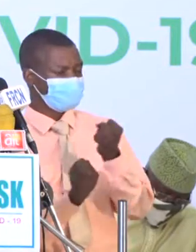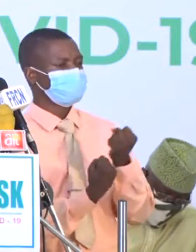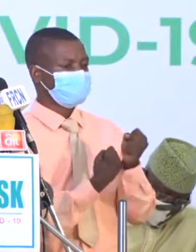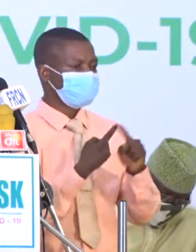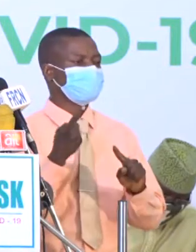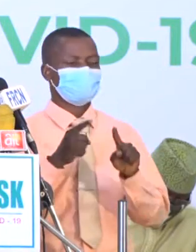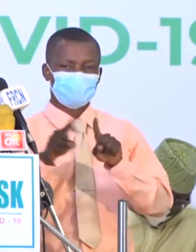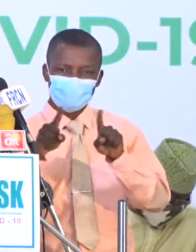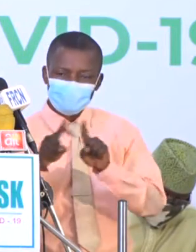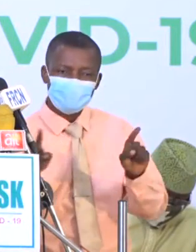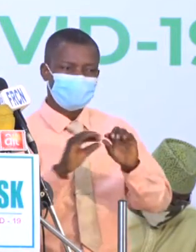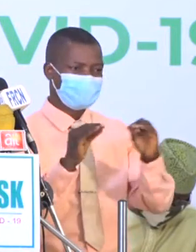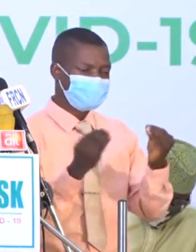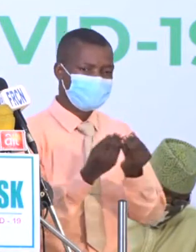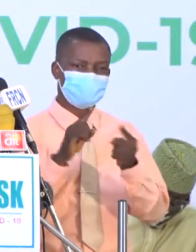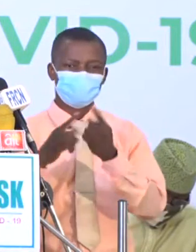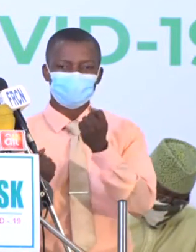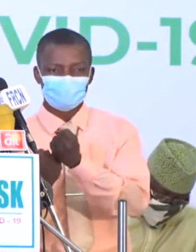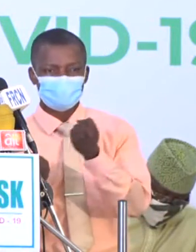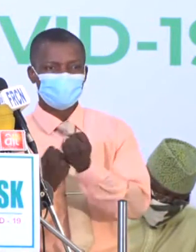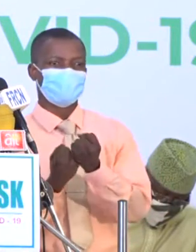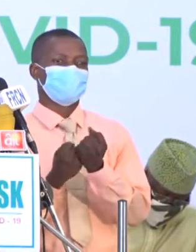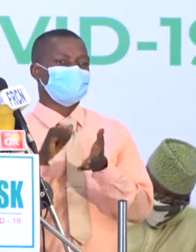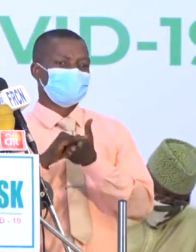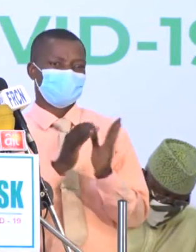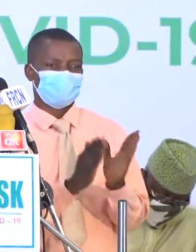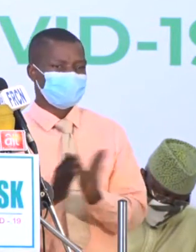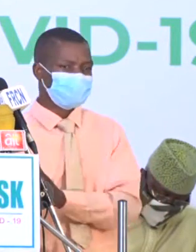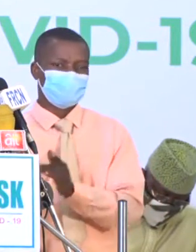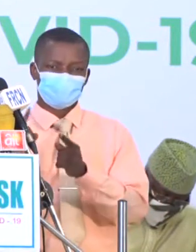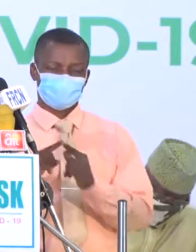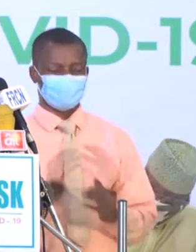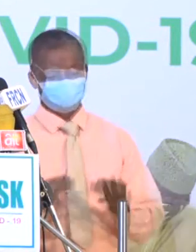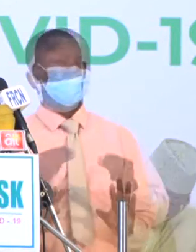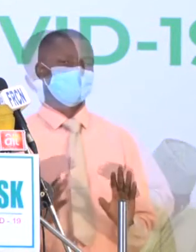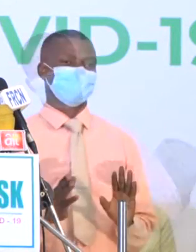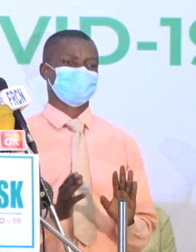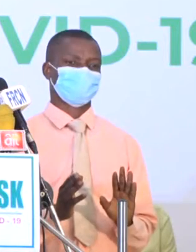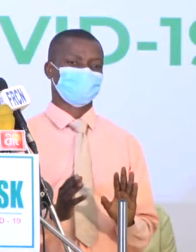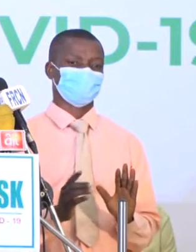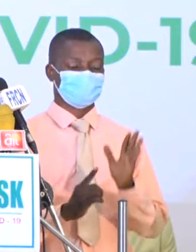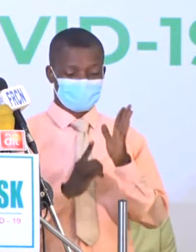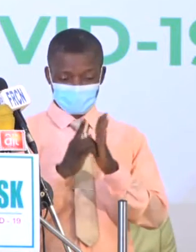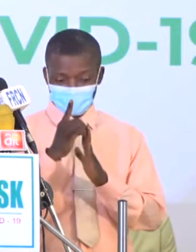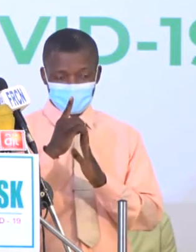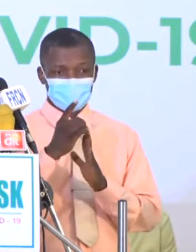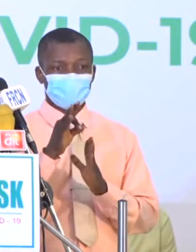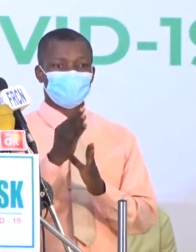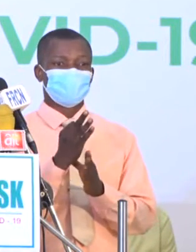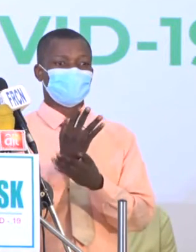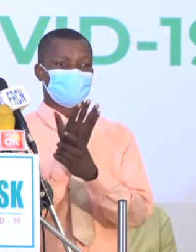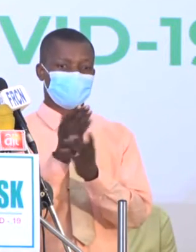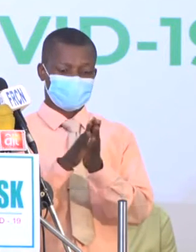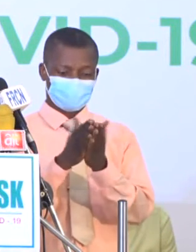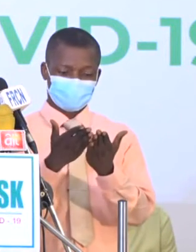other sector, to support the initiative to take this idea further. The development of a handbook on